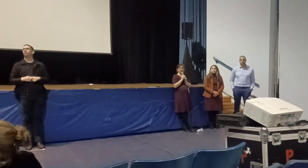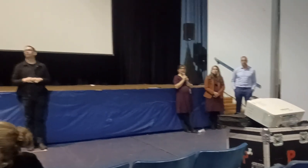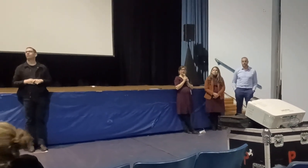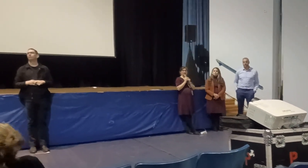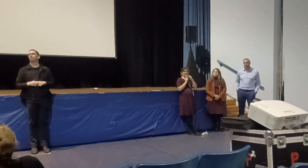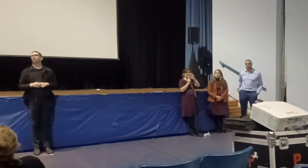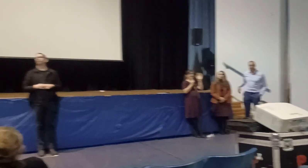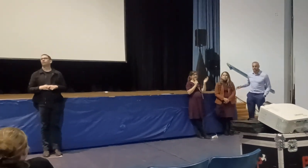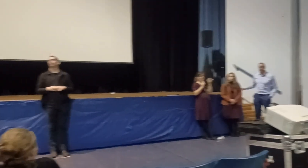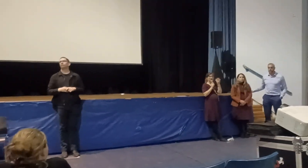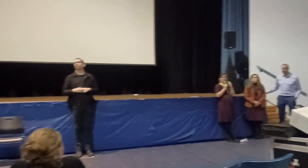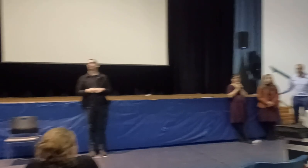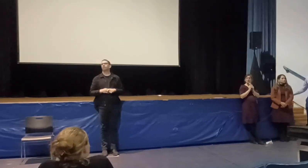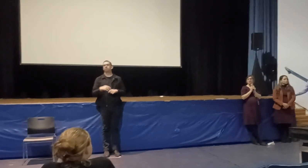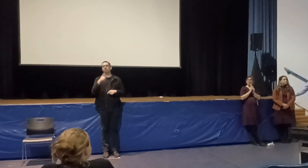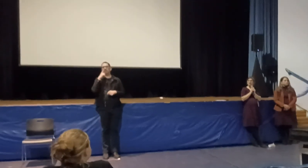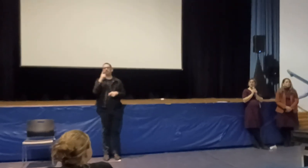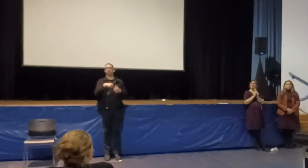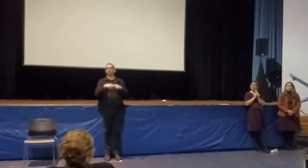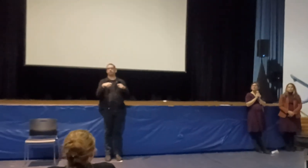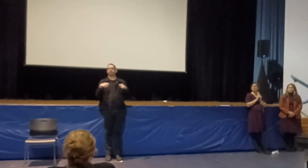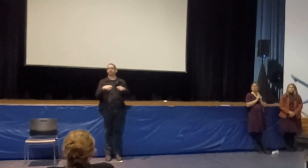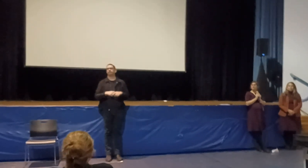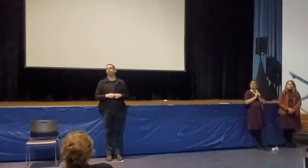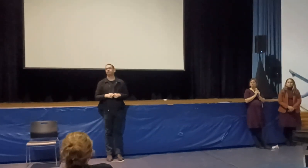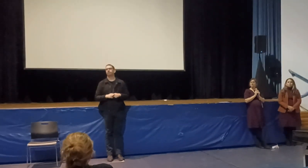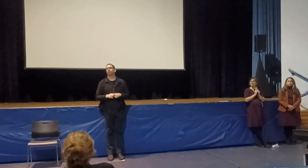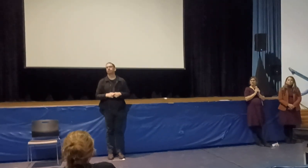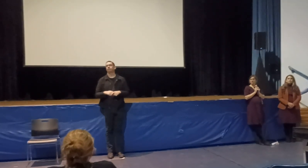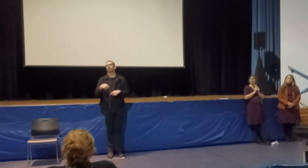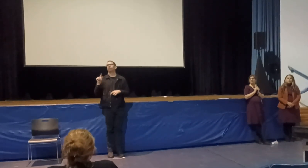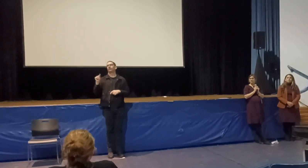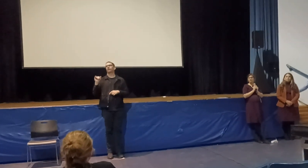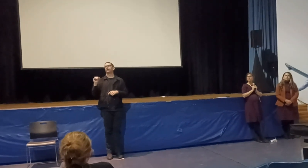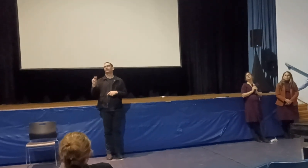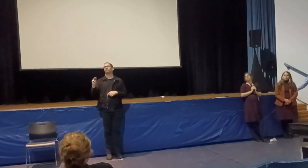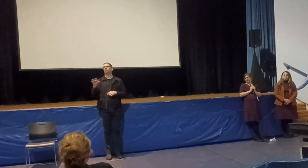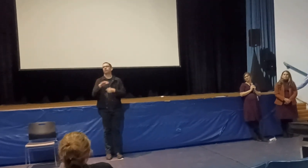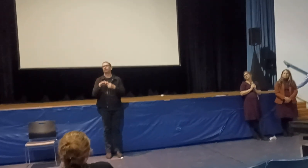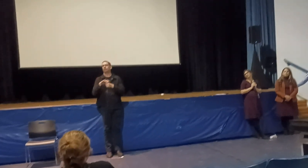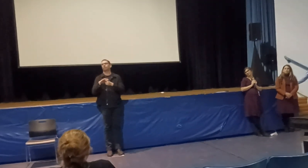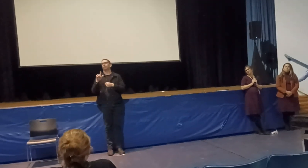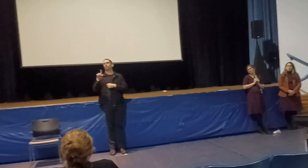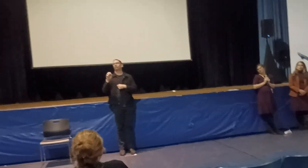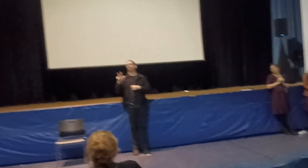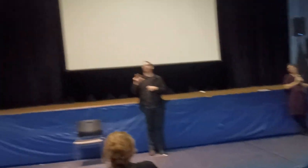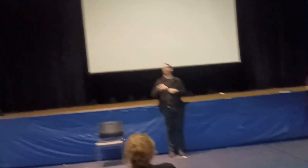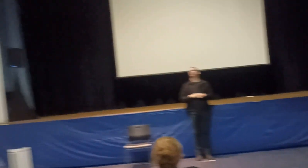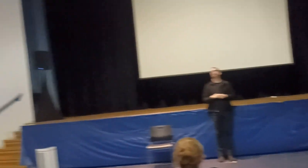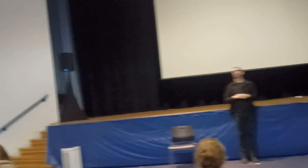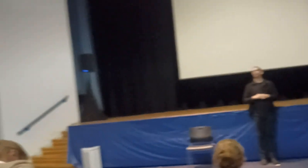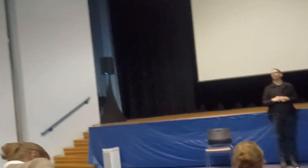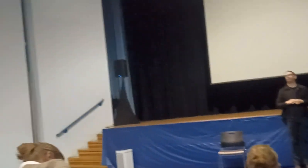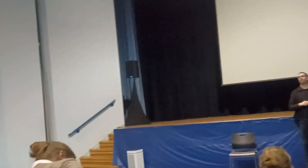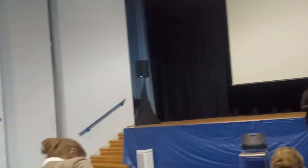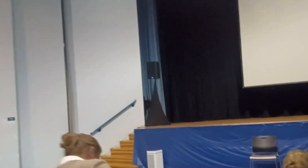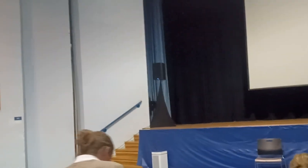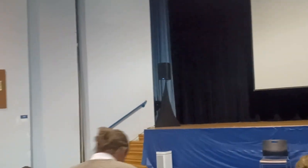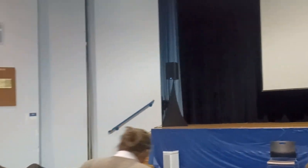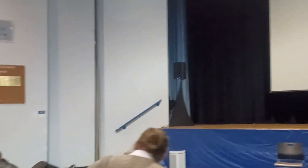And then I think we're good. My name is Tim Long from Local 103. I just wanted to touch on a few of the